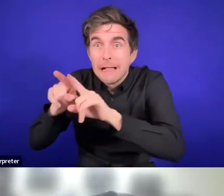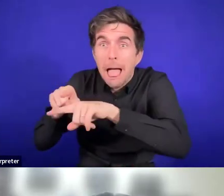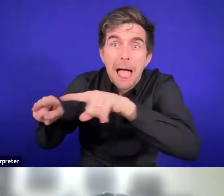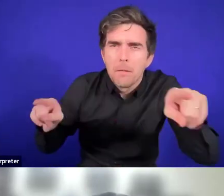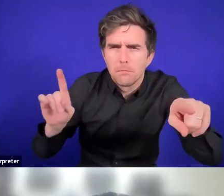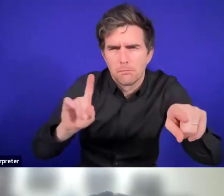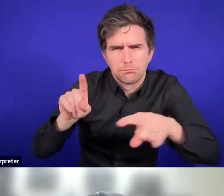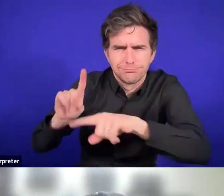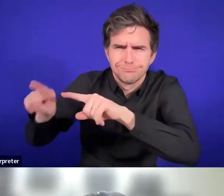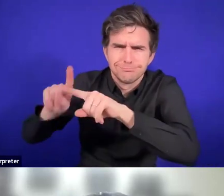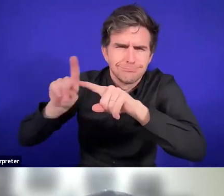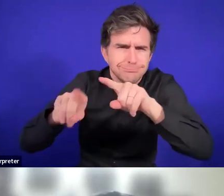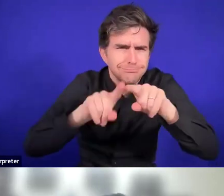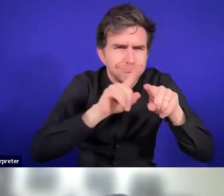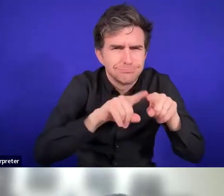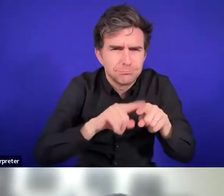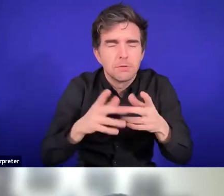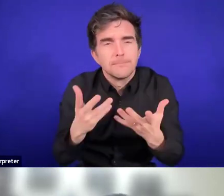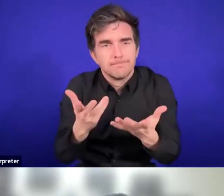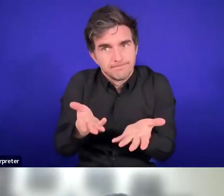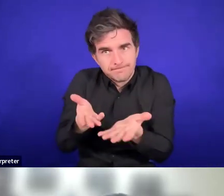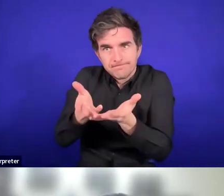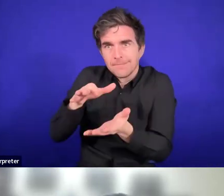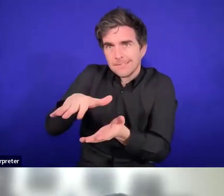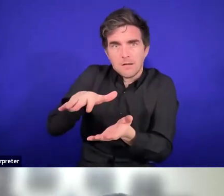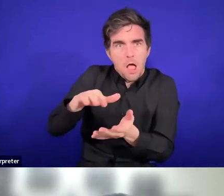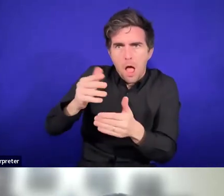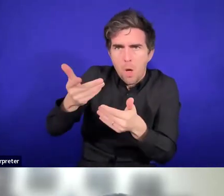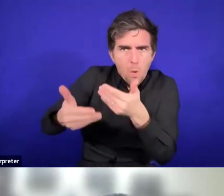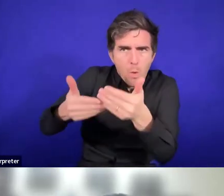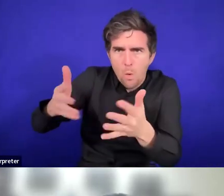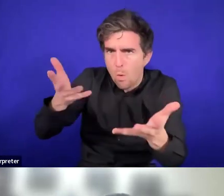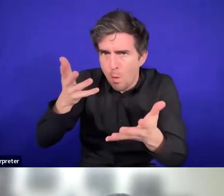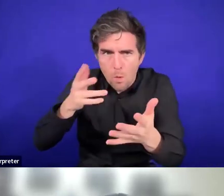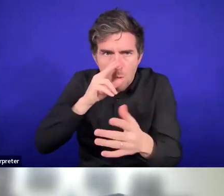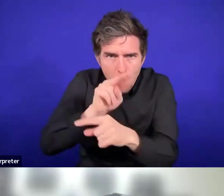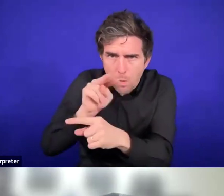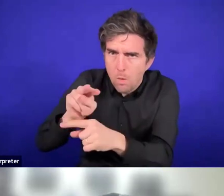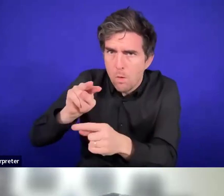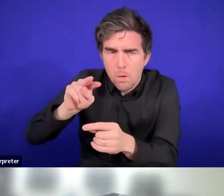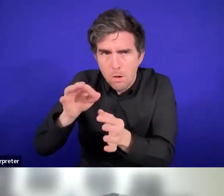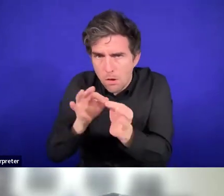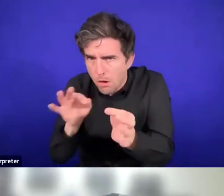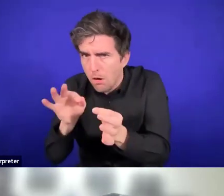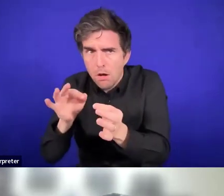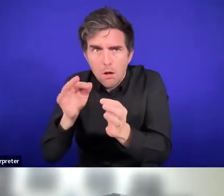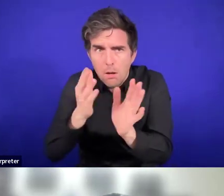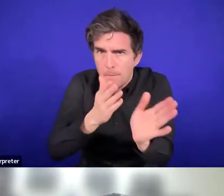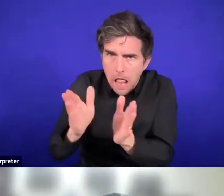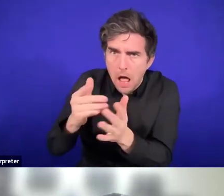for example. How do we bring in some of those factors, like they look at honey collection, they look at